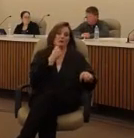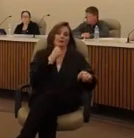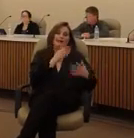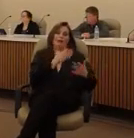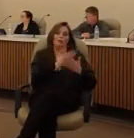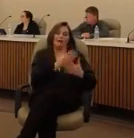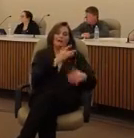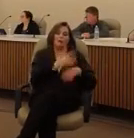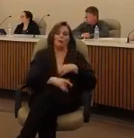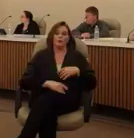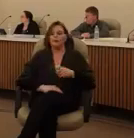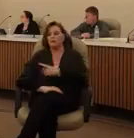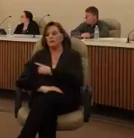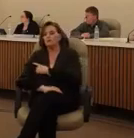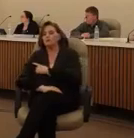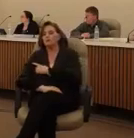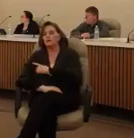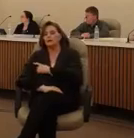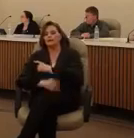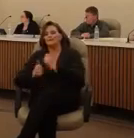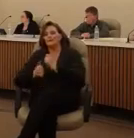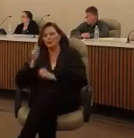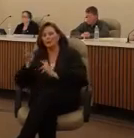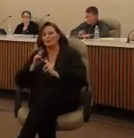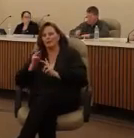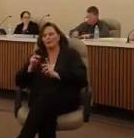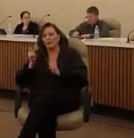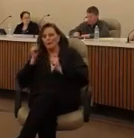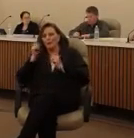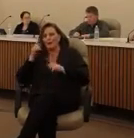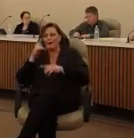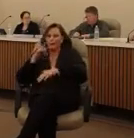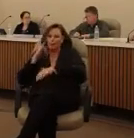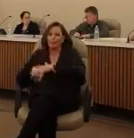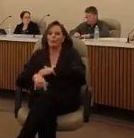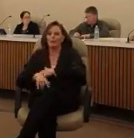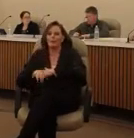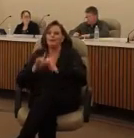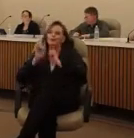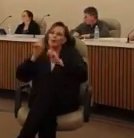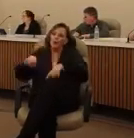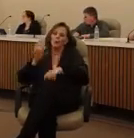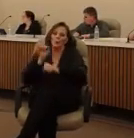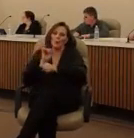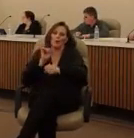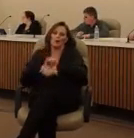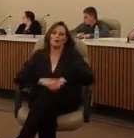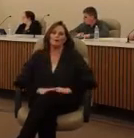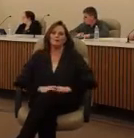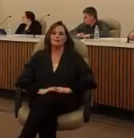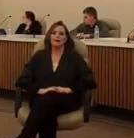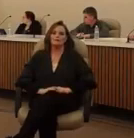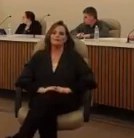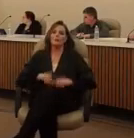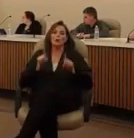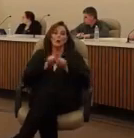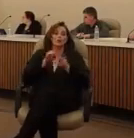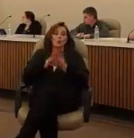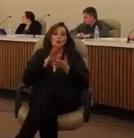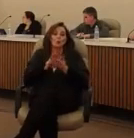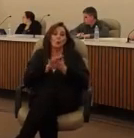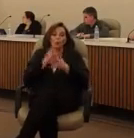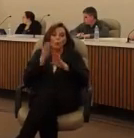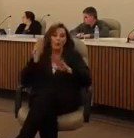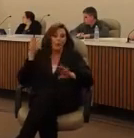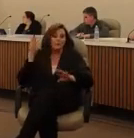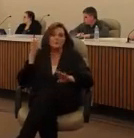And most people really do get up to go to work Right. relatively early. Right. So. Or their kids are I at think school? Or on the more school concern would be buses, the so- later, when people